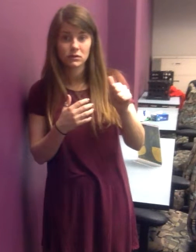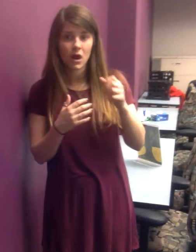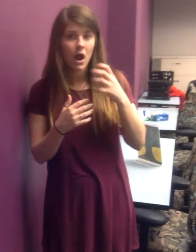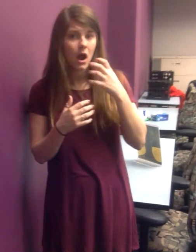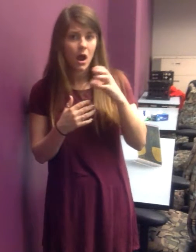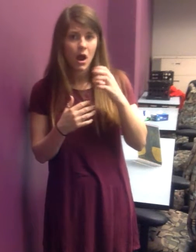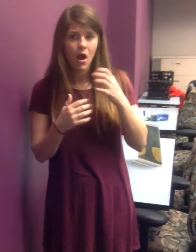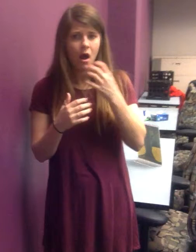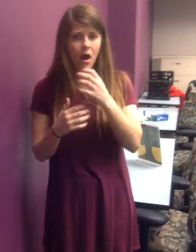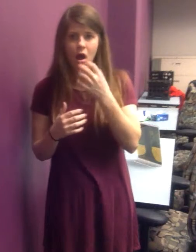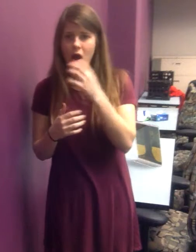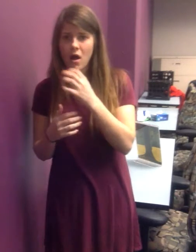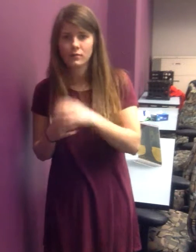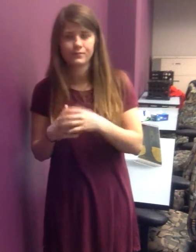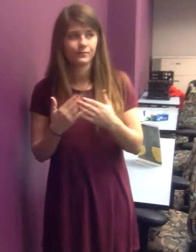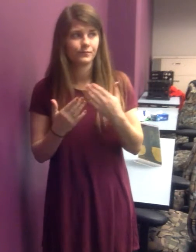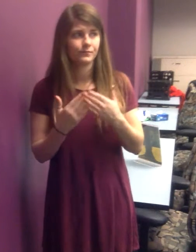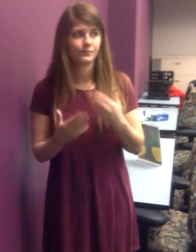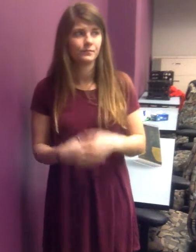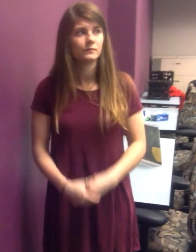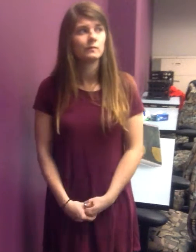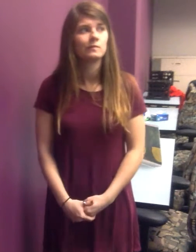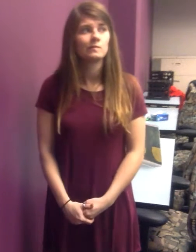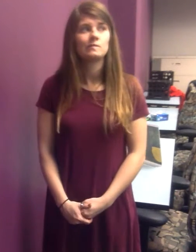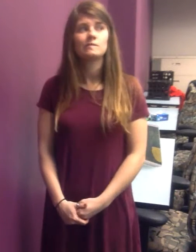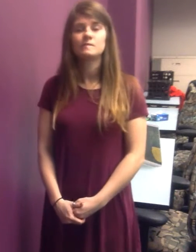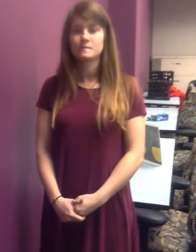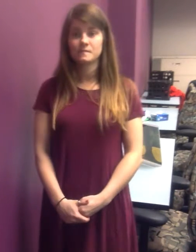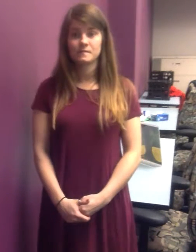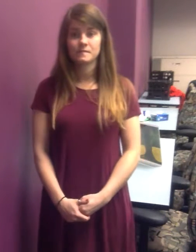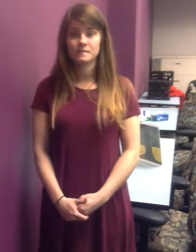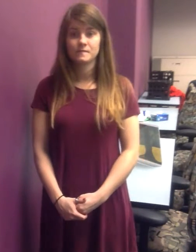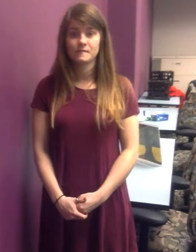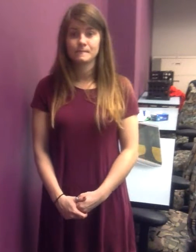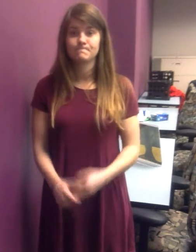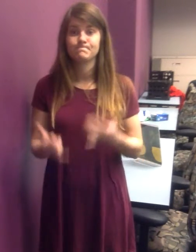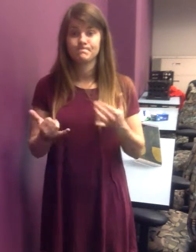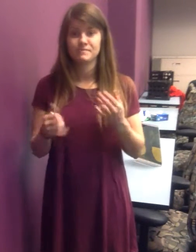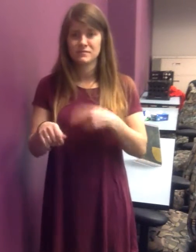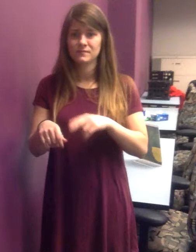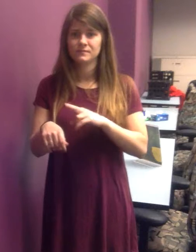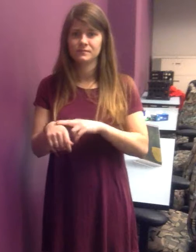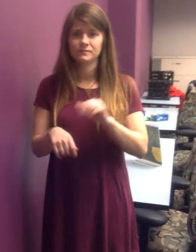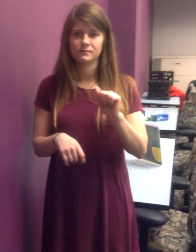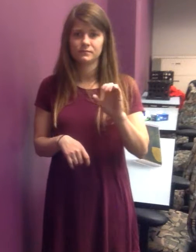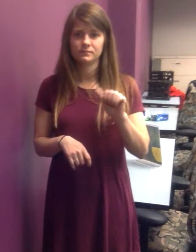of climate change research by the National Academy of Sciences. The findings came back even stronger on human-caused